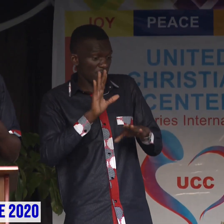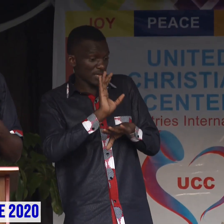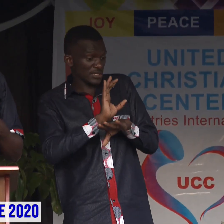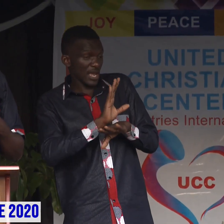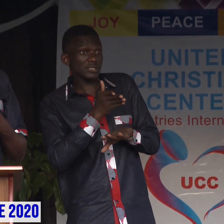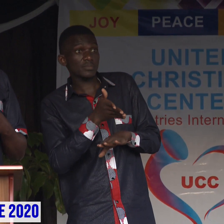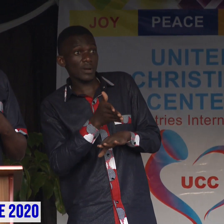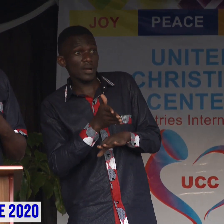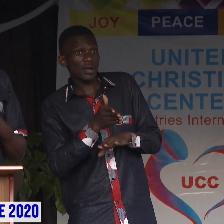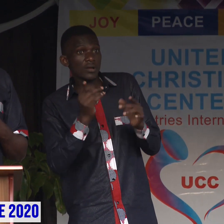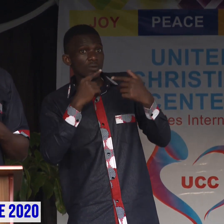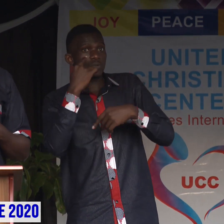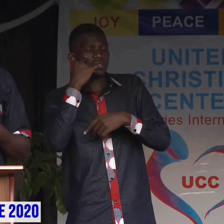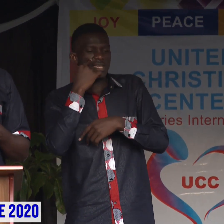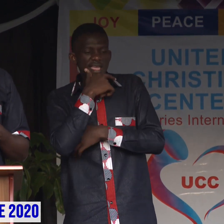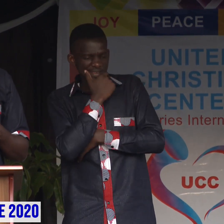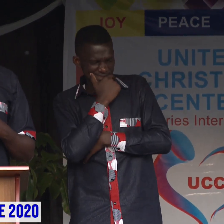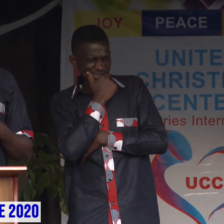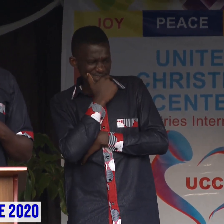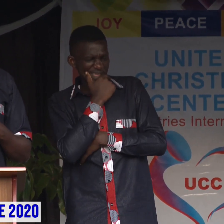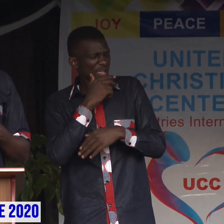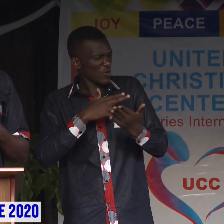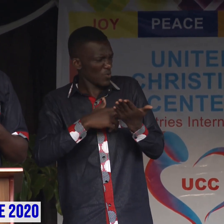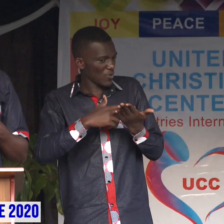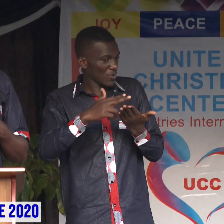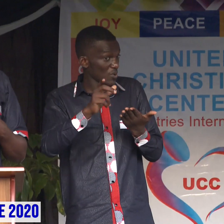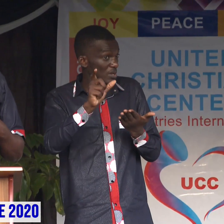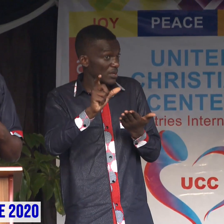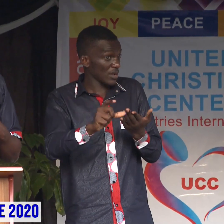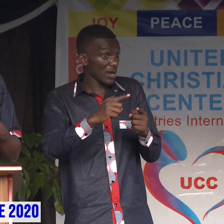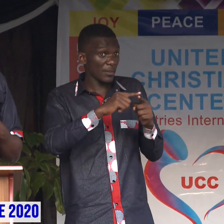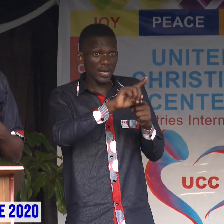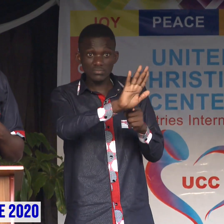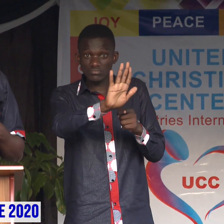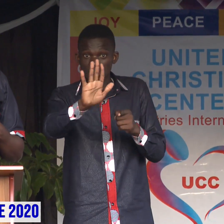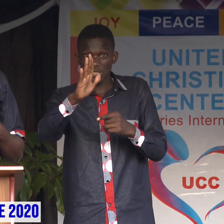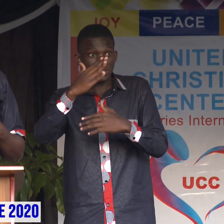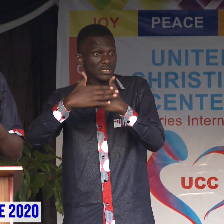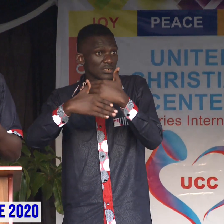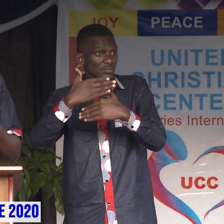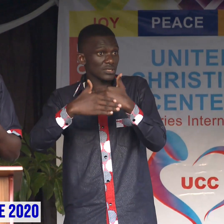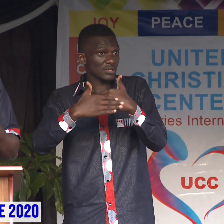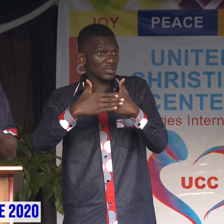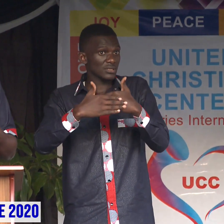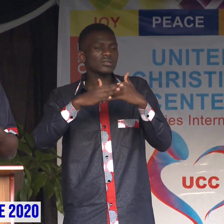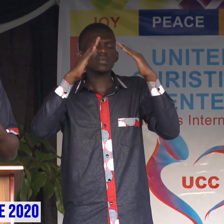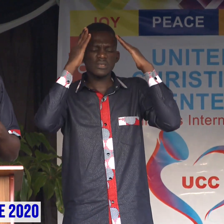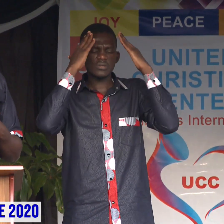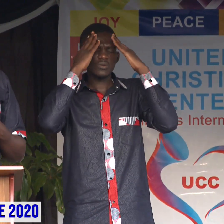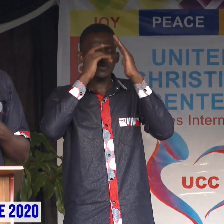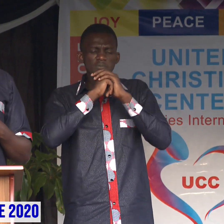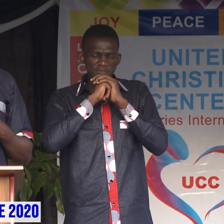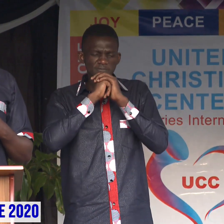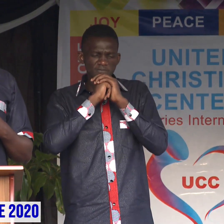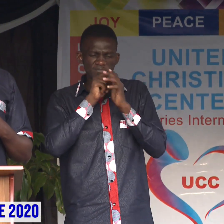feno ku kanisa, we say saint. Fetulaba omutukuvu. But your neighbors, naye balira nawo, they know the fruit that you